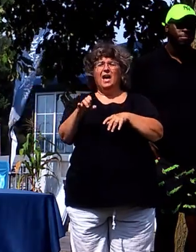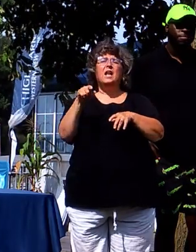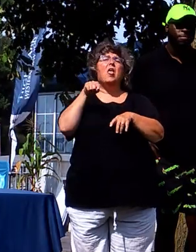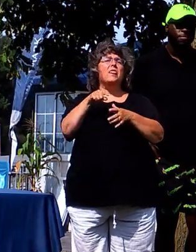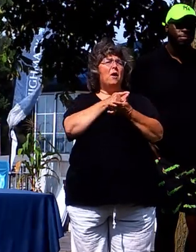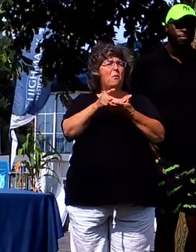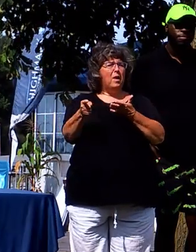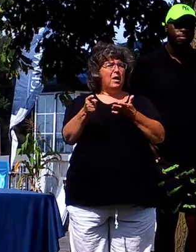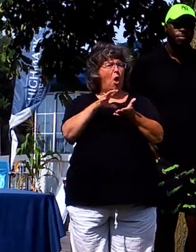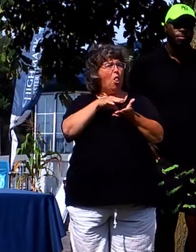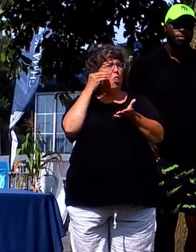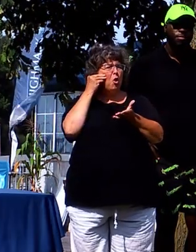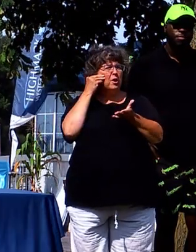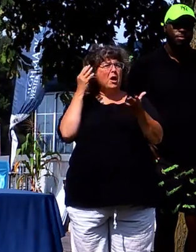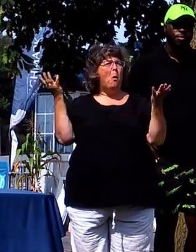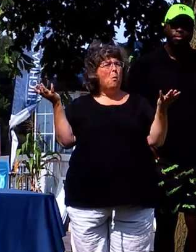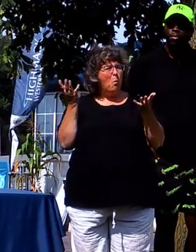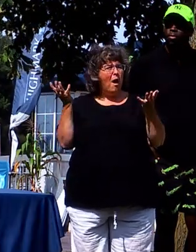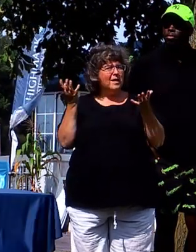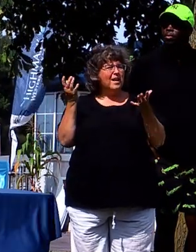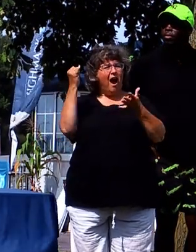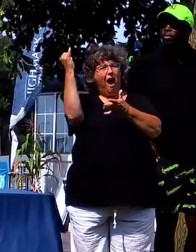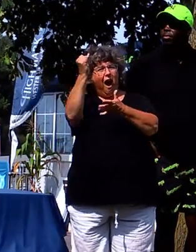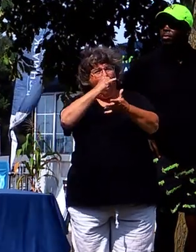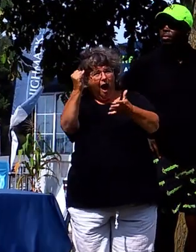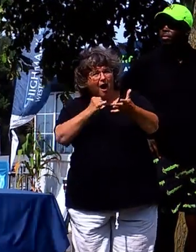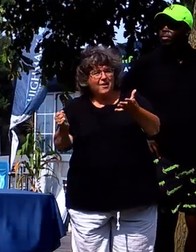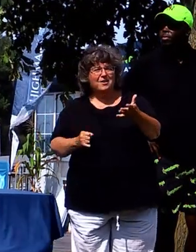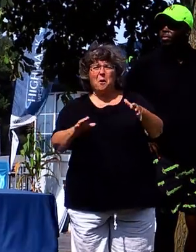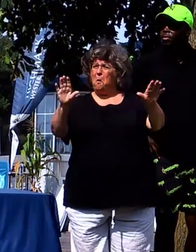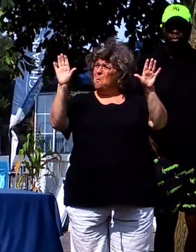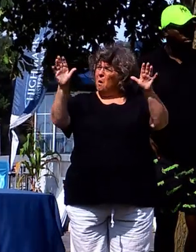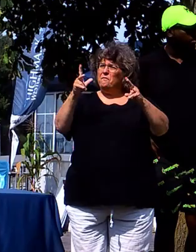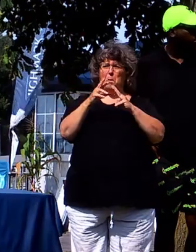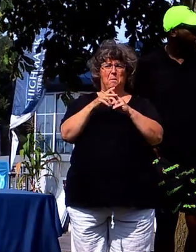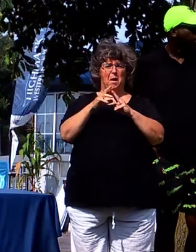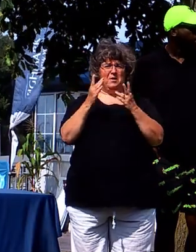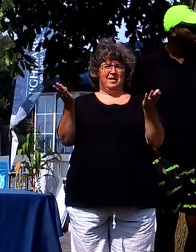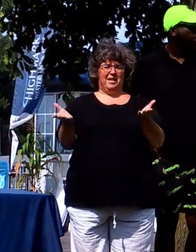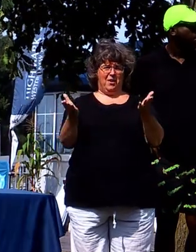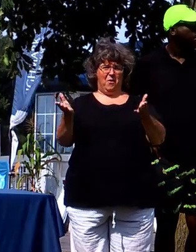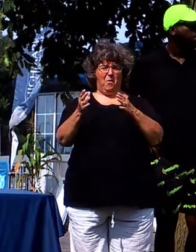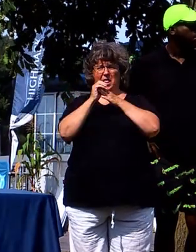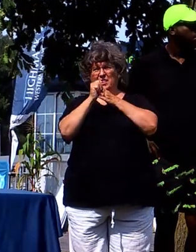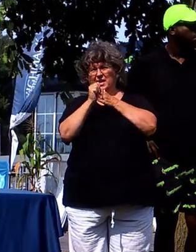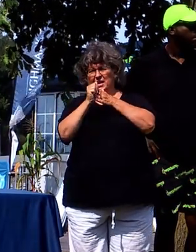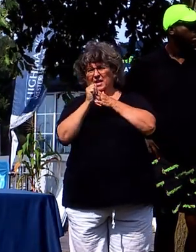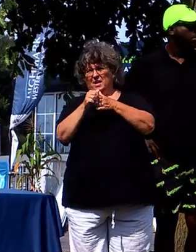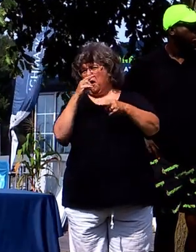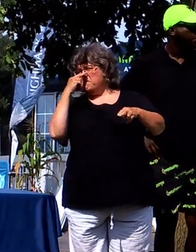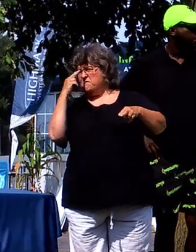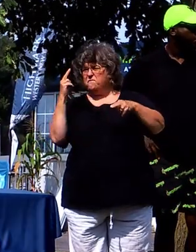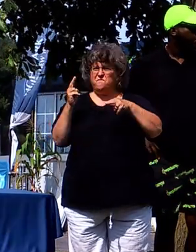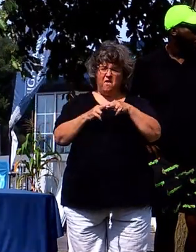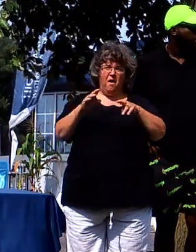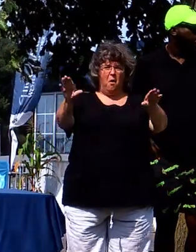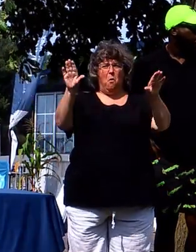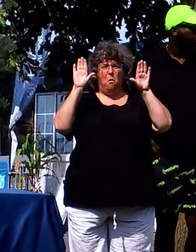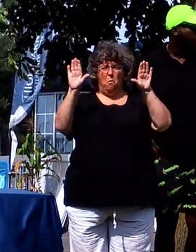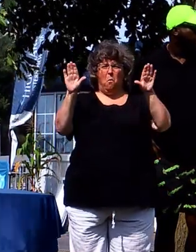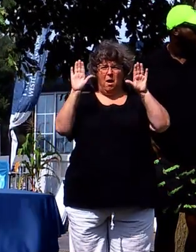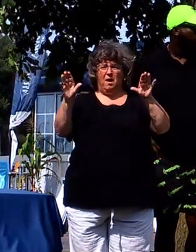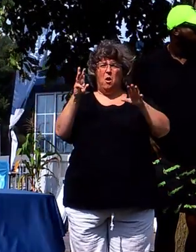This week, we are learning all about art. We have some wonderful partners here that are going to lead us in a super fun and